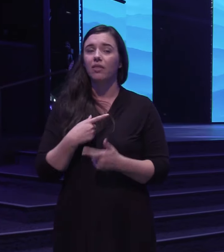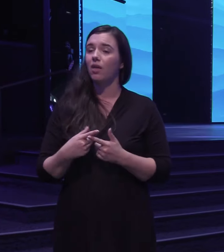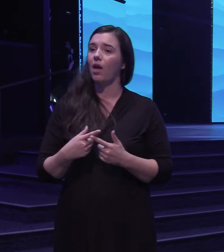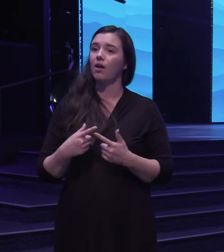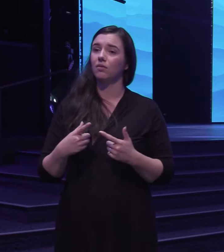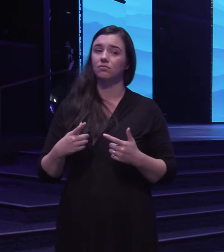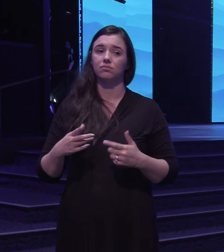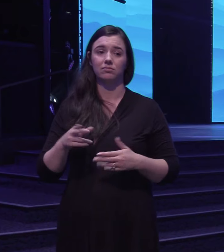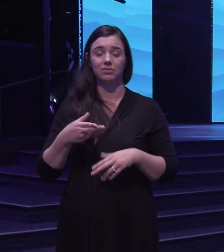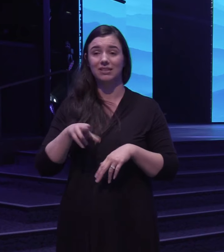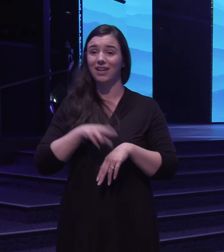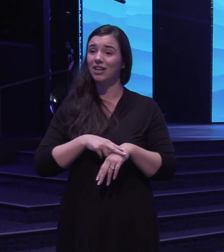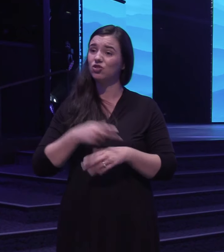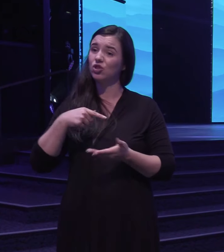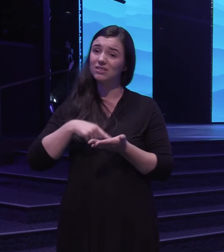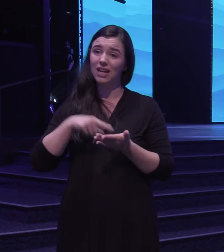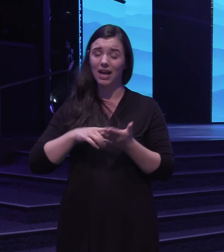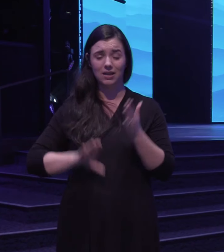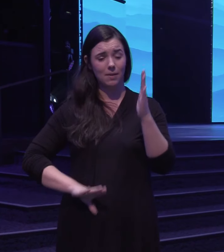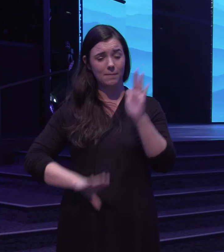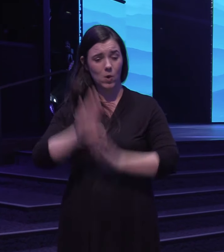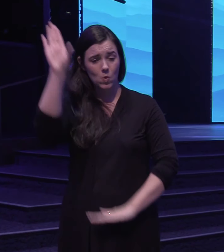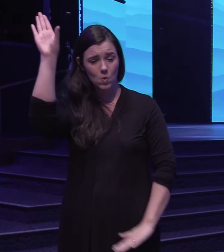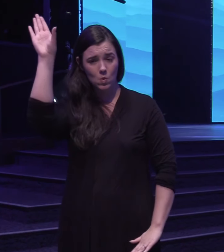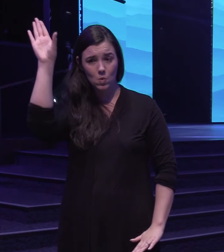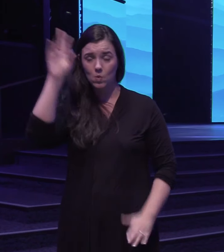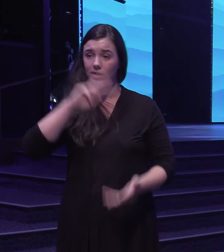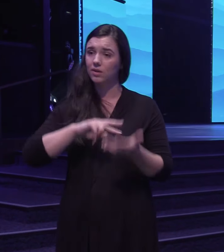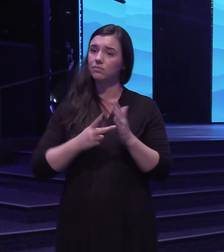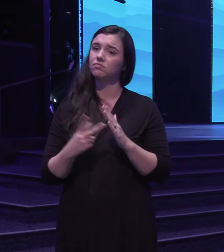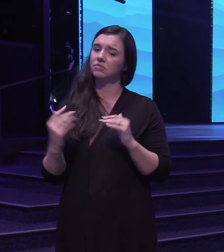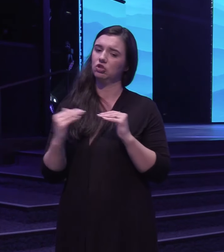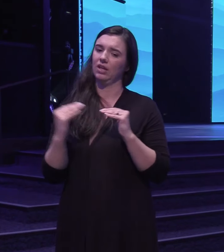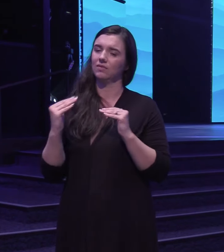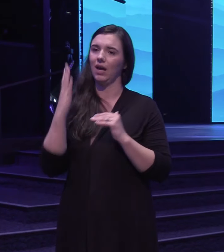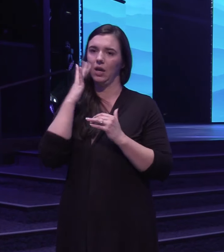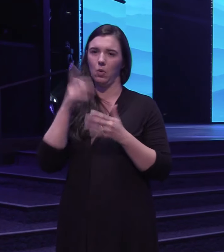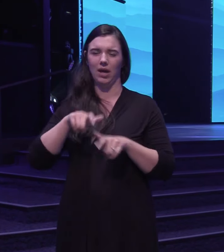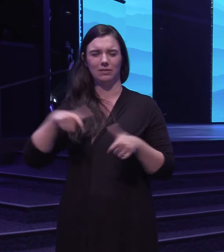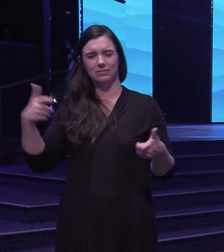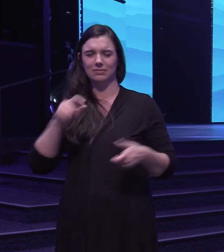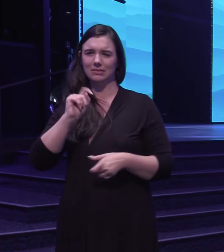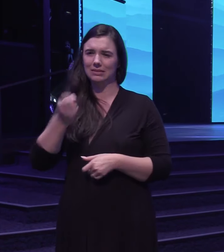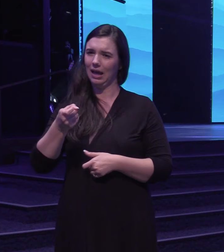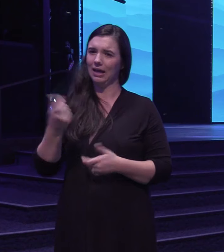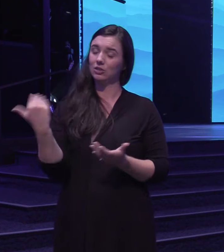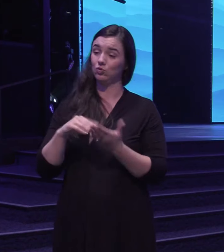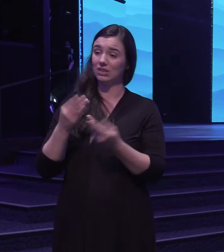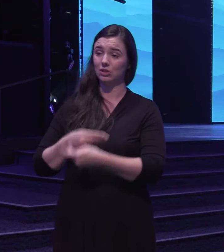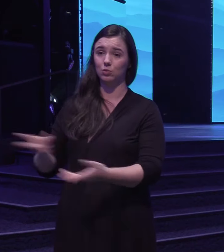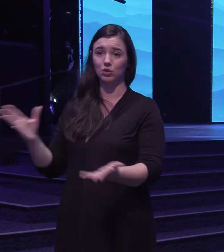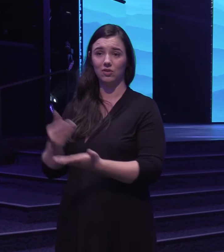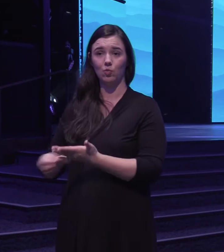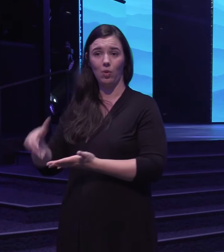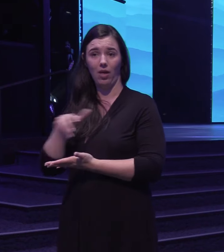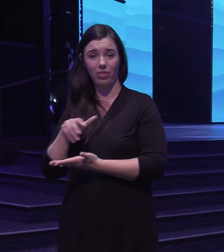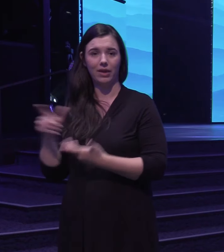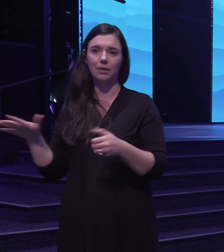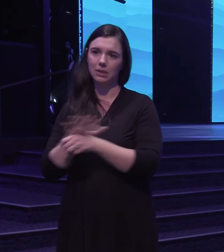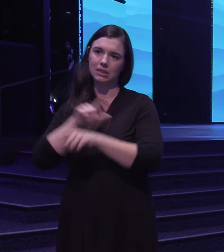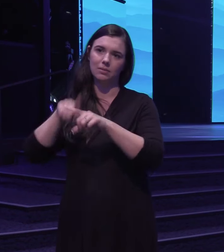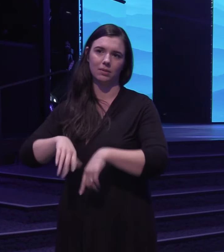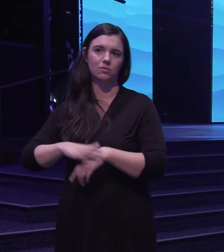raise the national debt to astronomical levels so that you could justify massive taxation and redistribution of wealth and complete